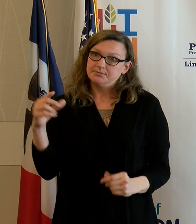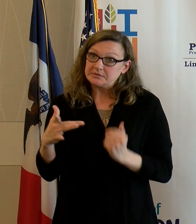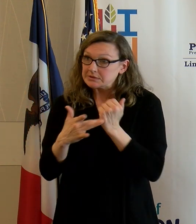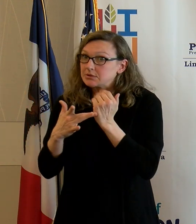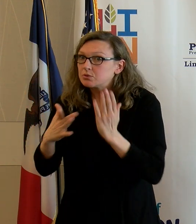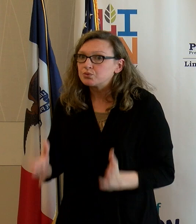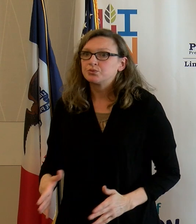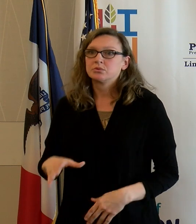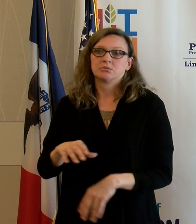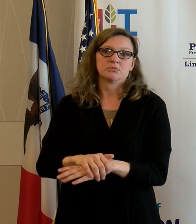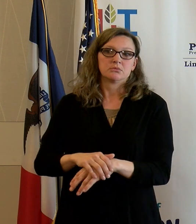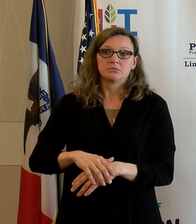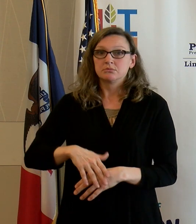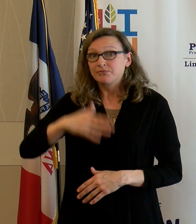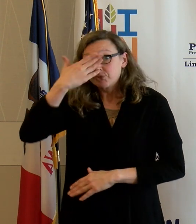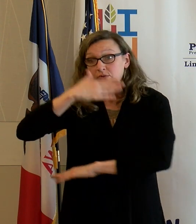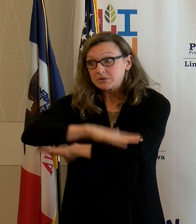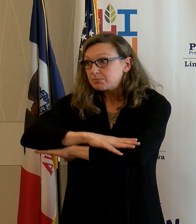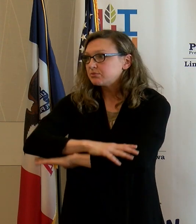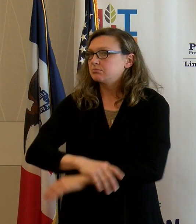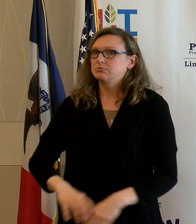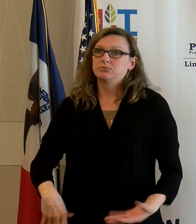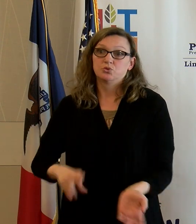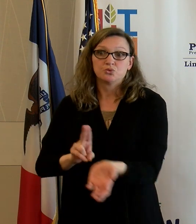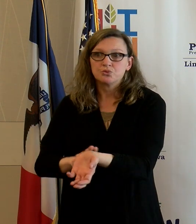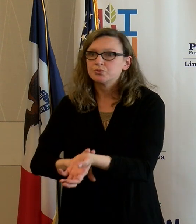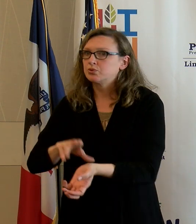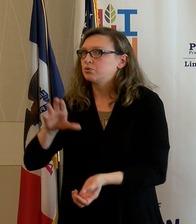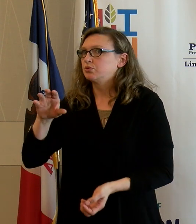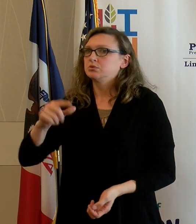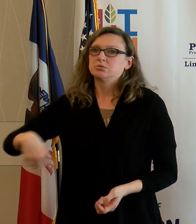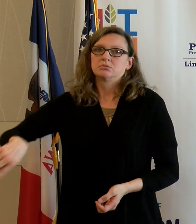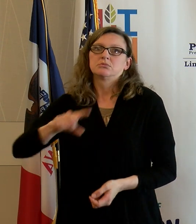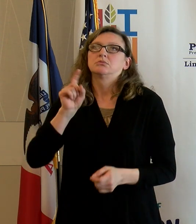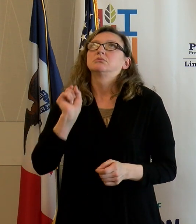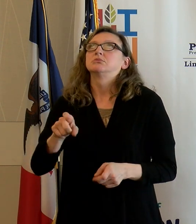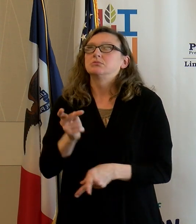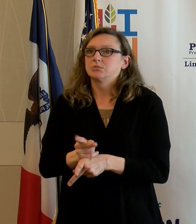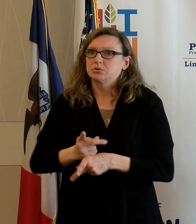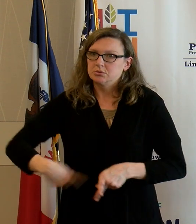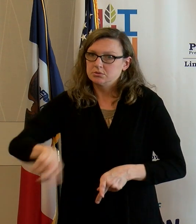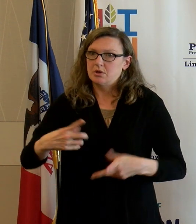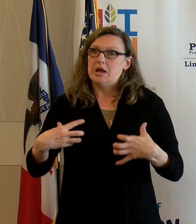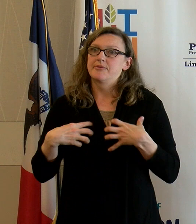our front desk people that are answering the phone calls. We need them to be healthy so they can take care of those that are ill.